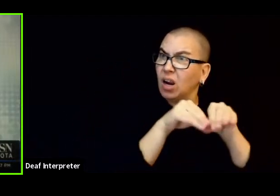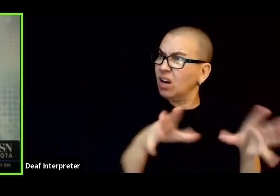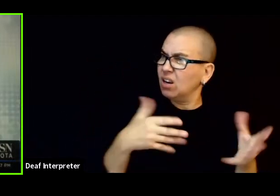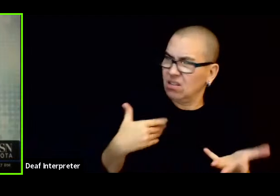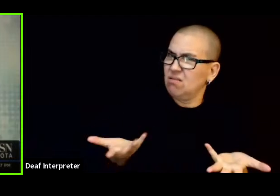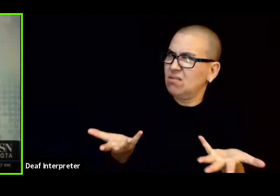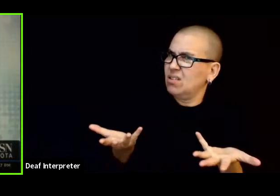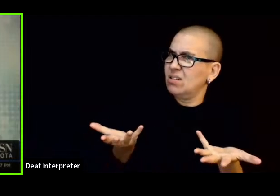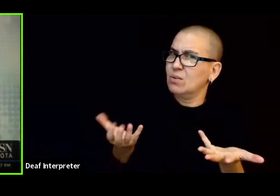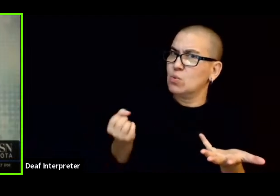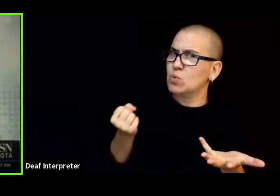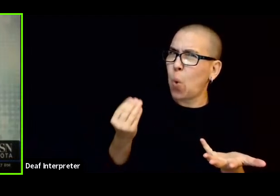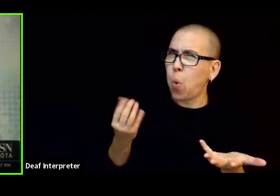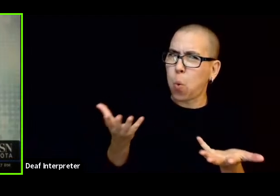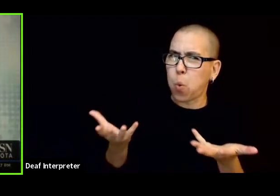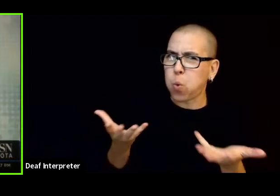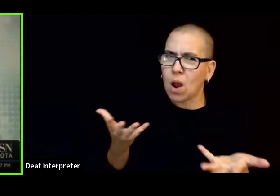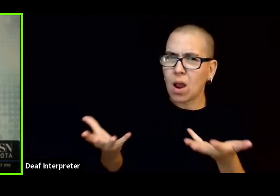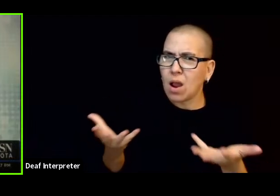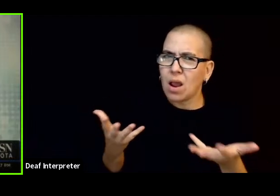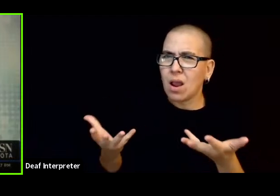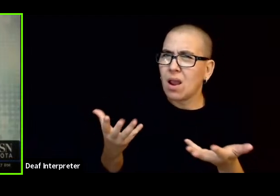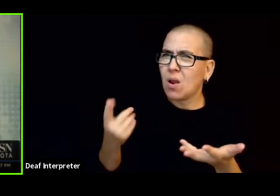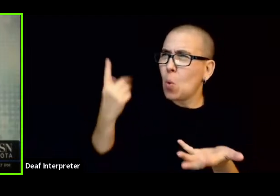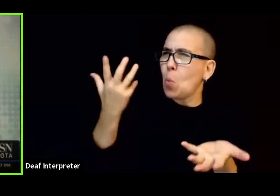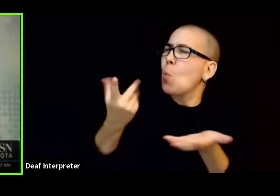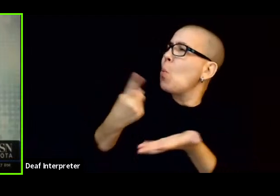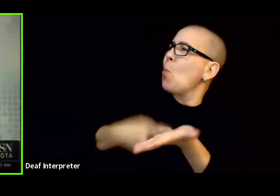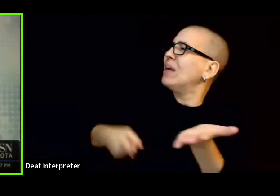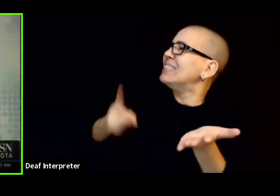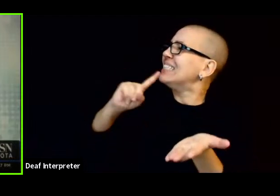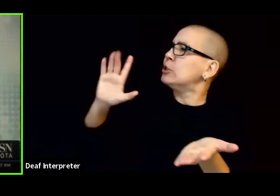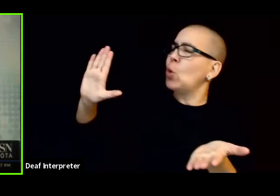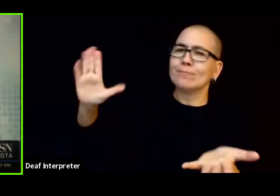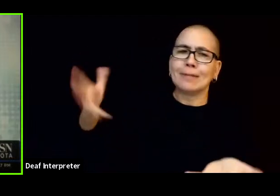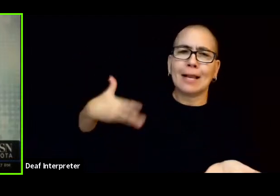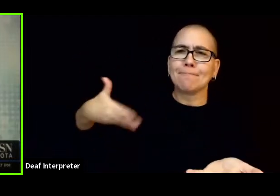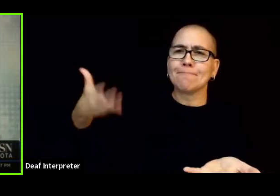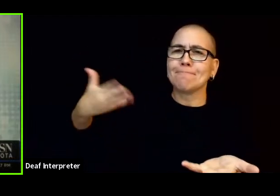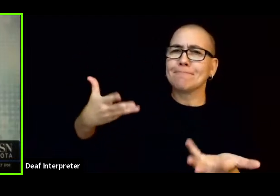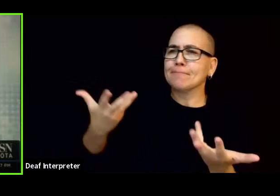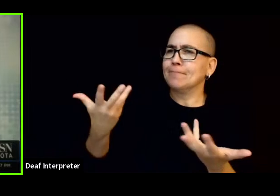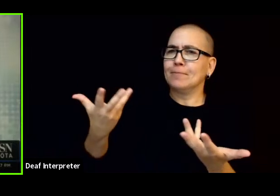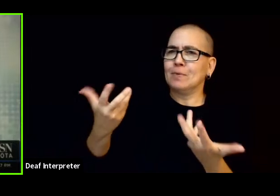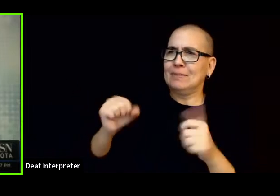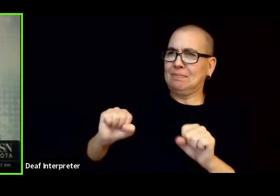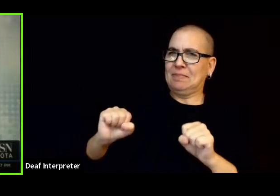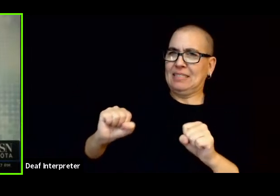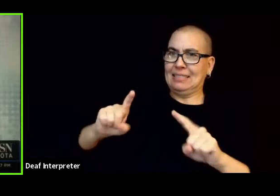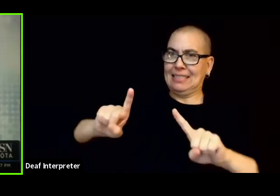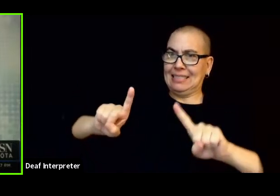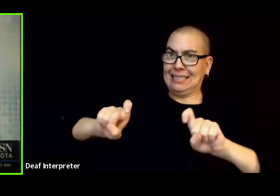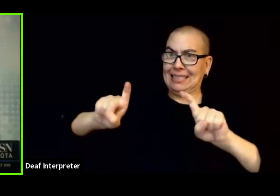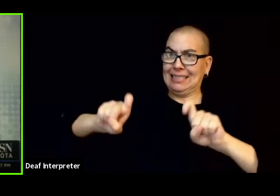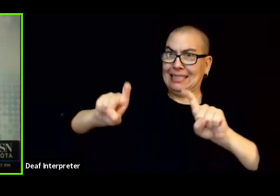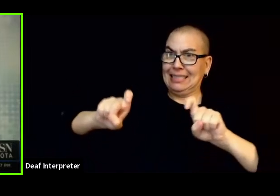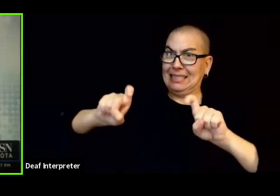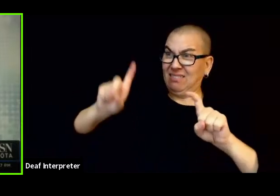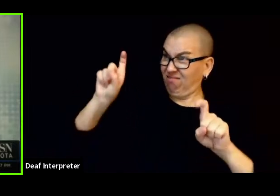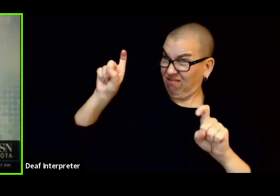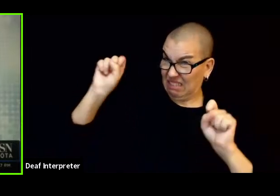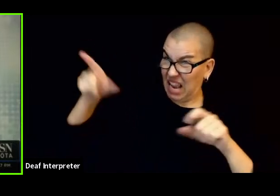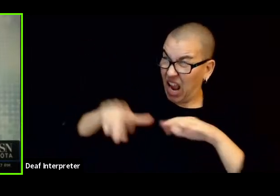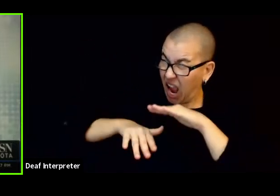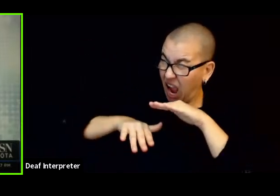much more demand is there out there compared to our testing capacity? And is 50,000 tests a day anywhere near what we need